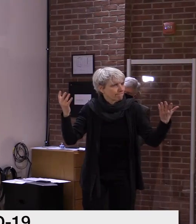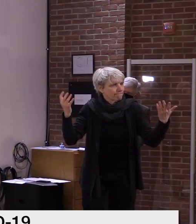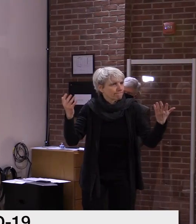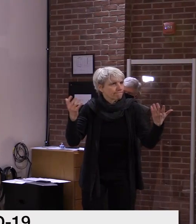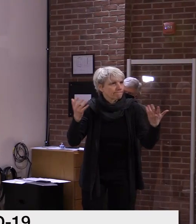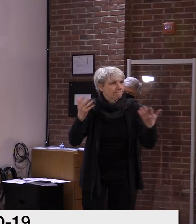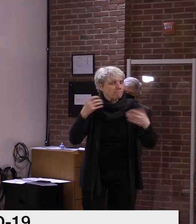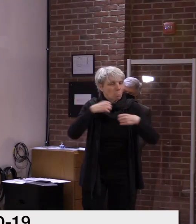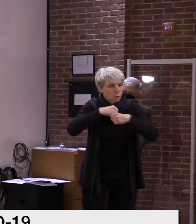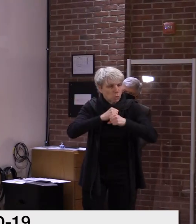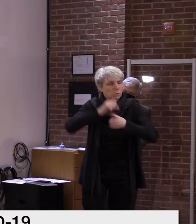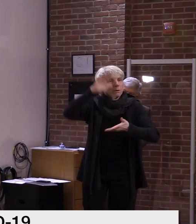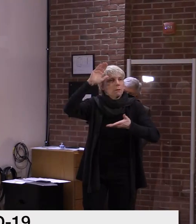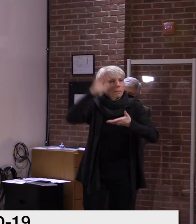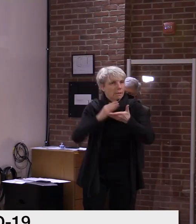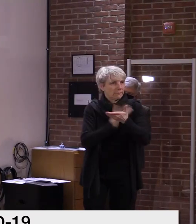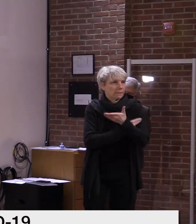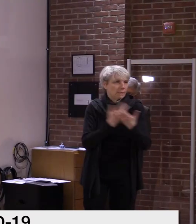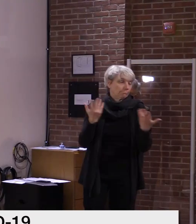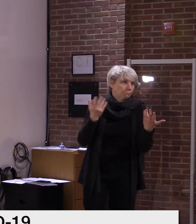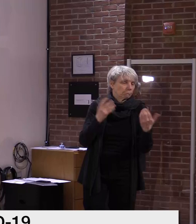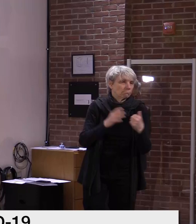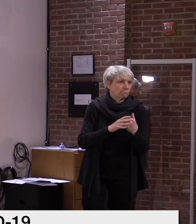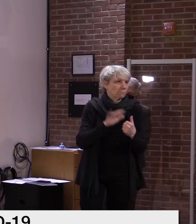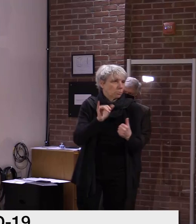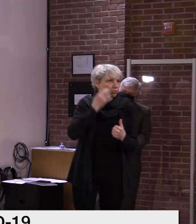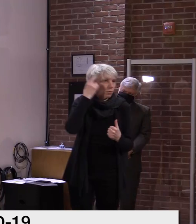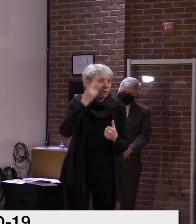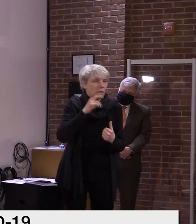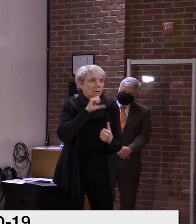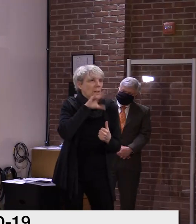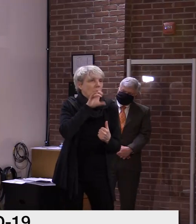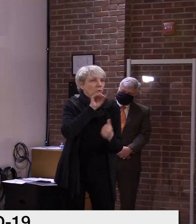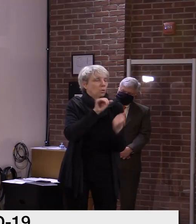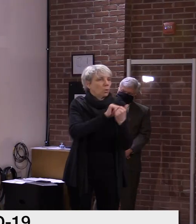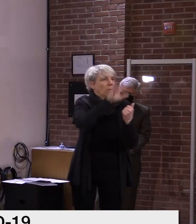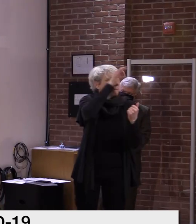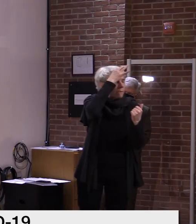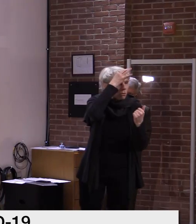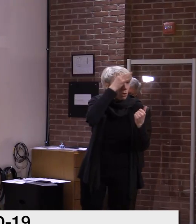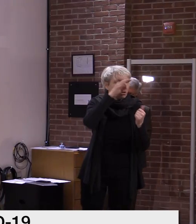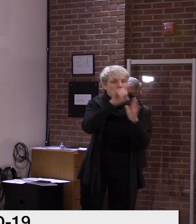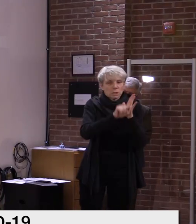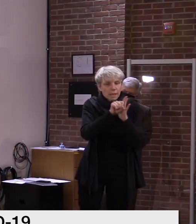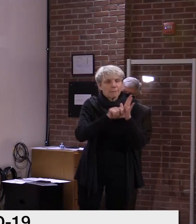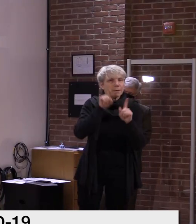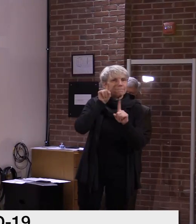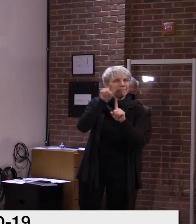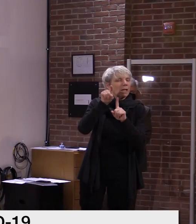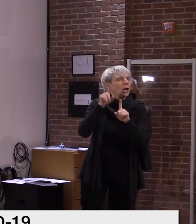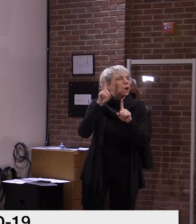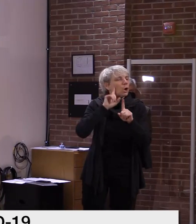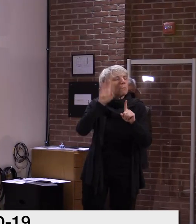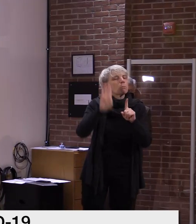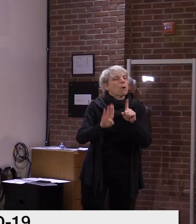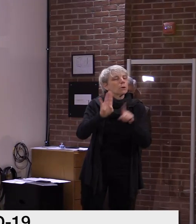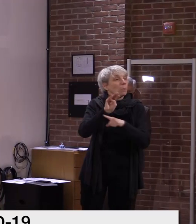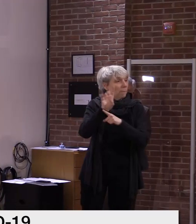That's the limiting factor. I think that they had gone through some challenges with their Baltimore facility, is what I